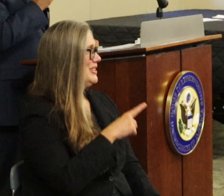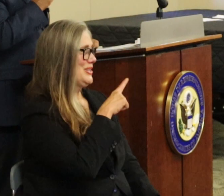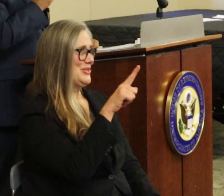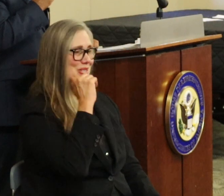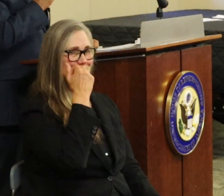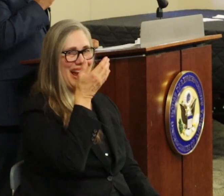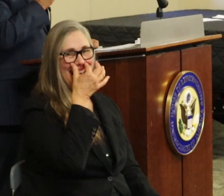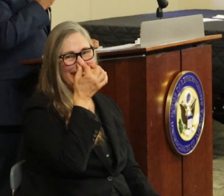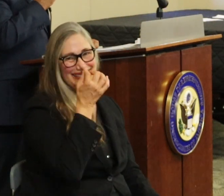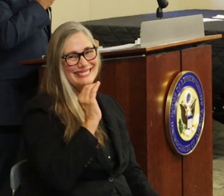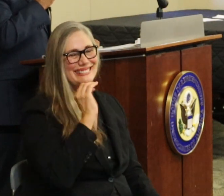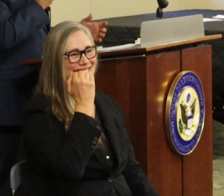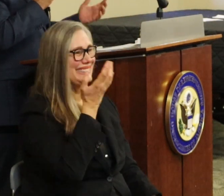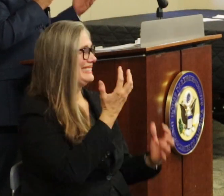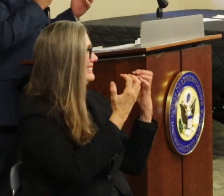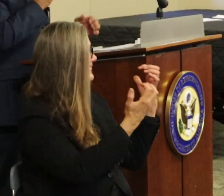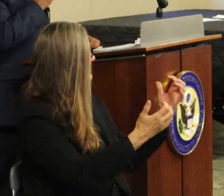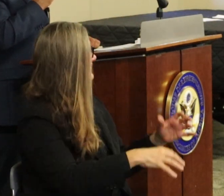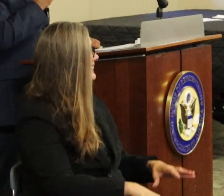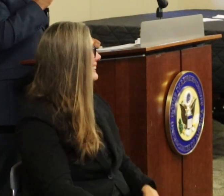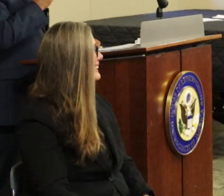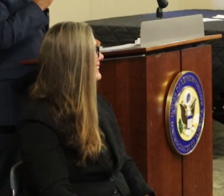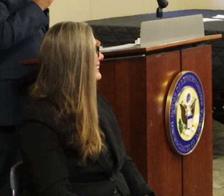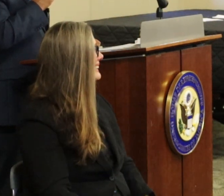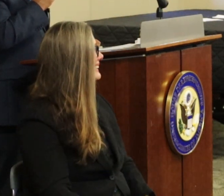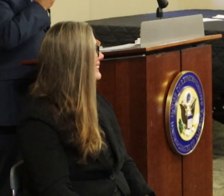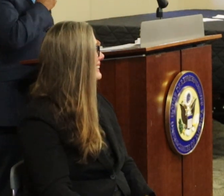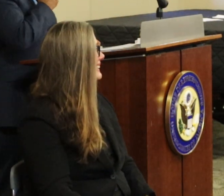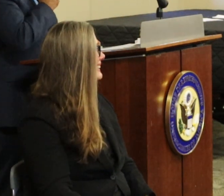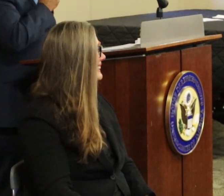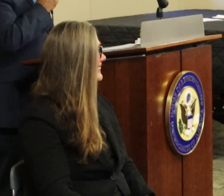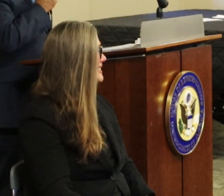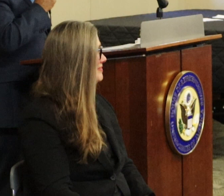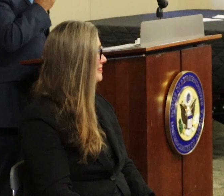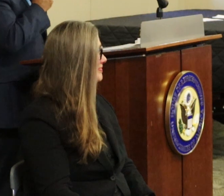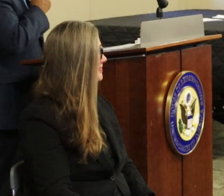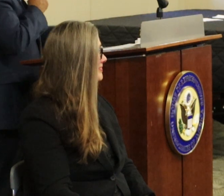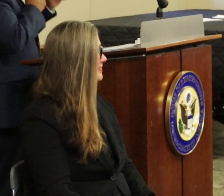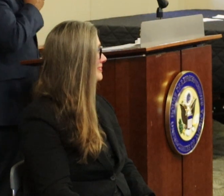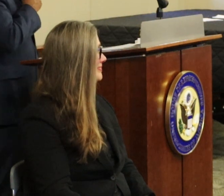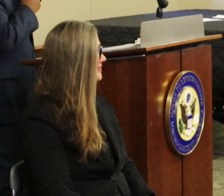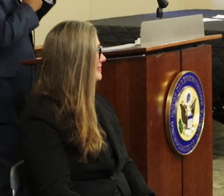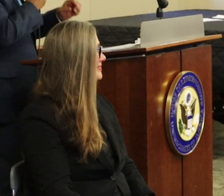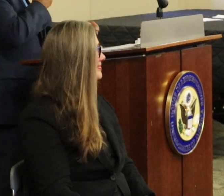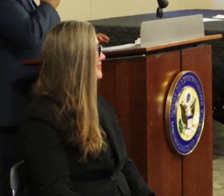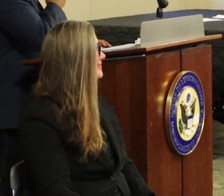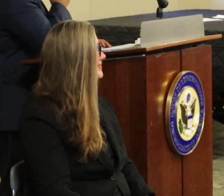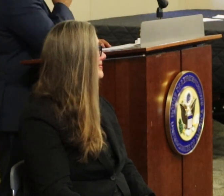you? Not even a controversial question? We love it. We wouldn't do